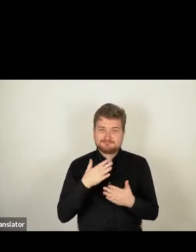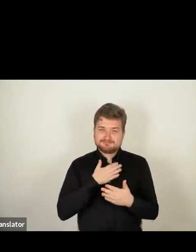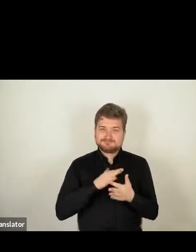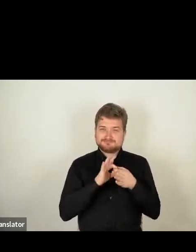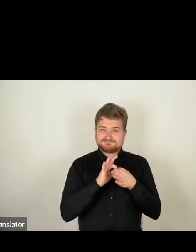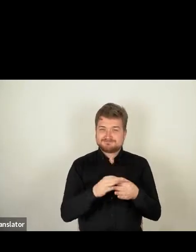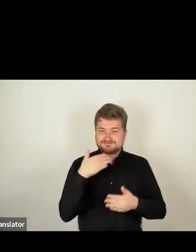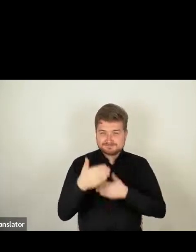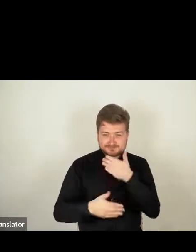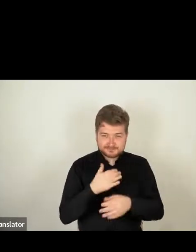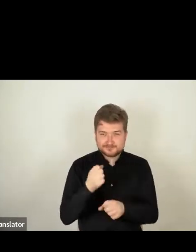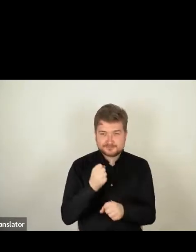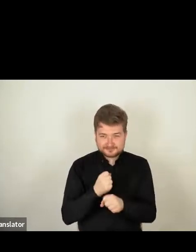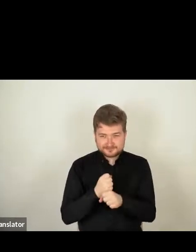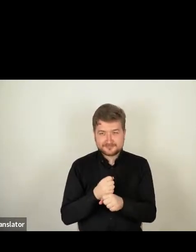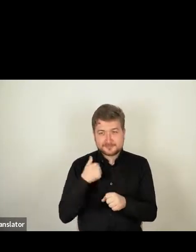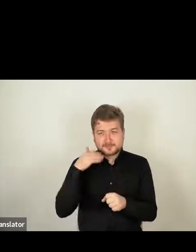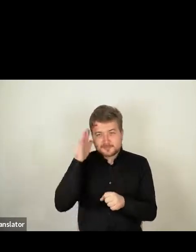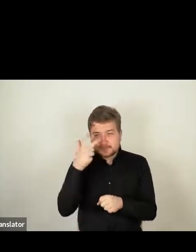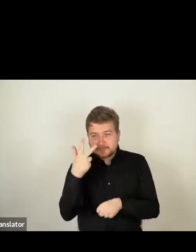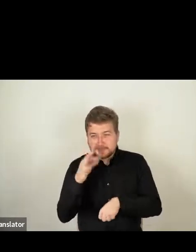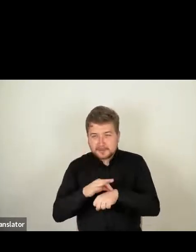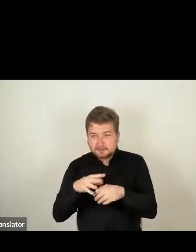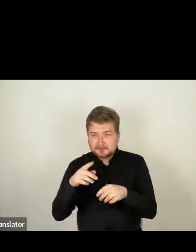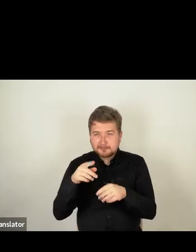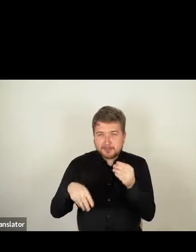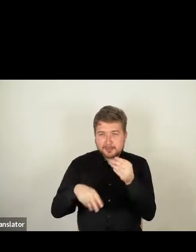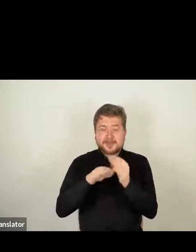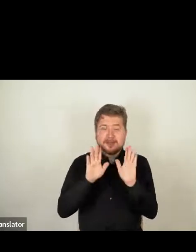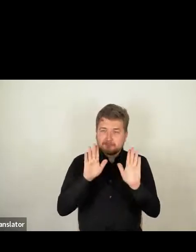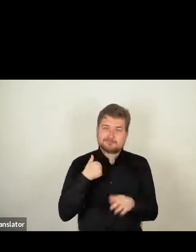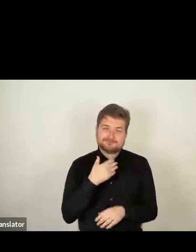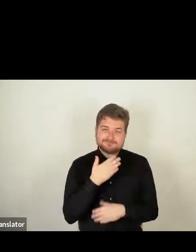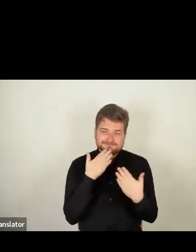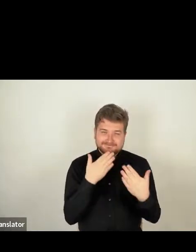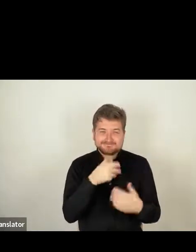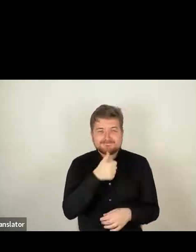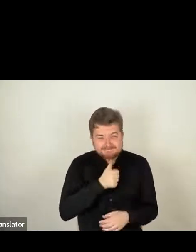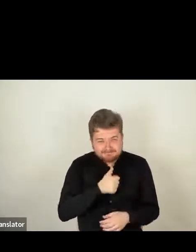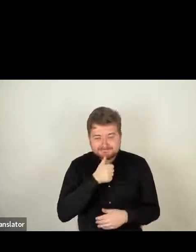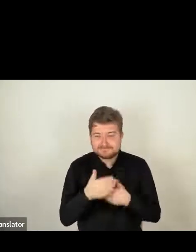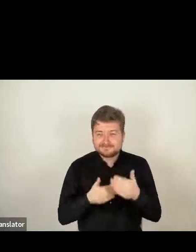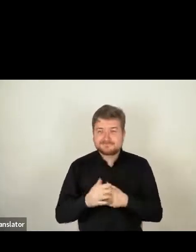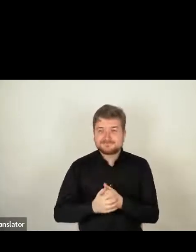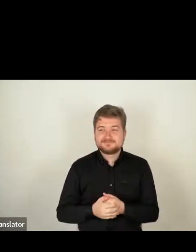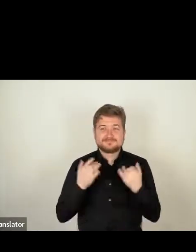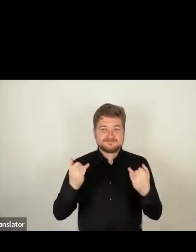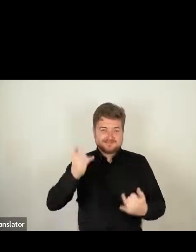these additional 3-4 minutes. Thank you all, and the meeting is closed.